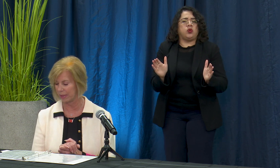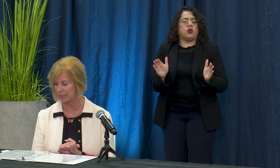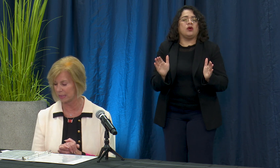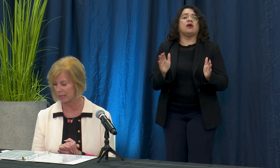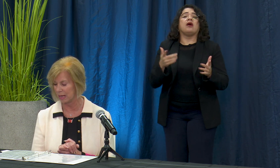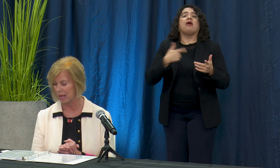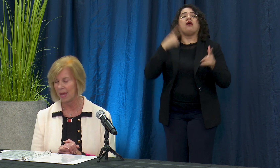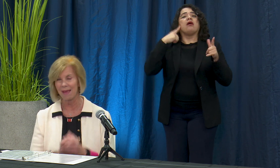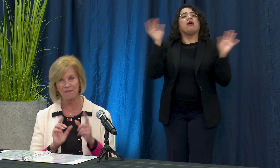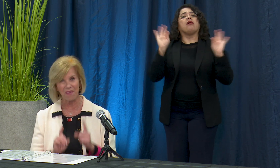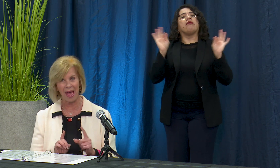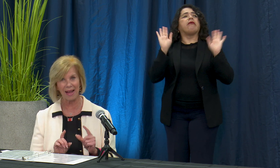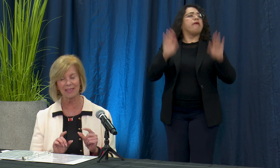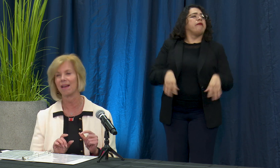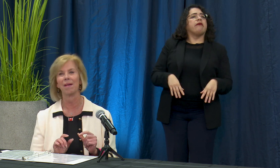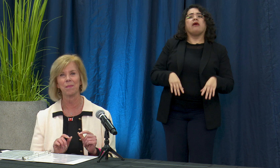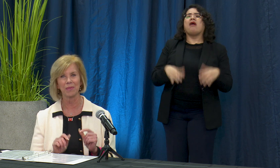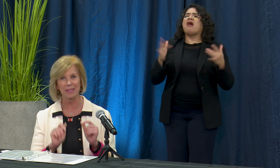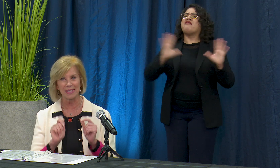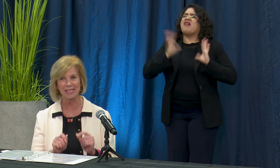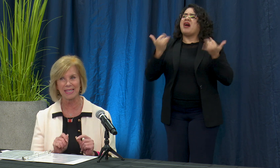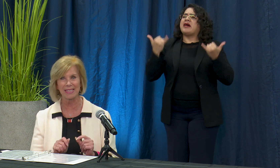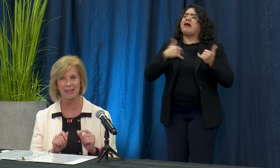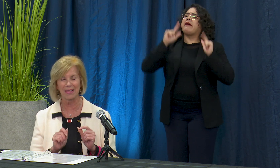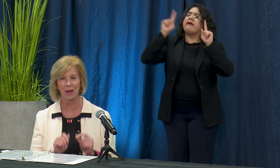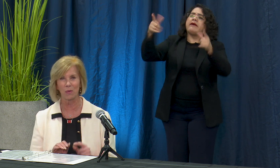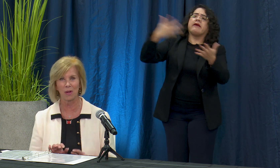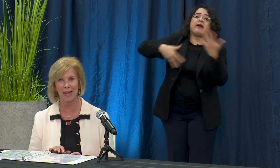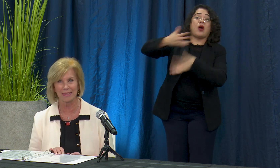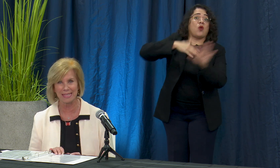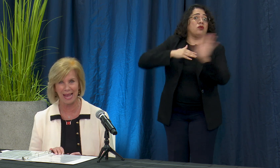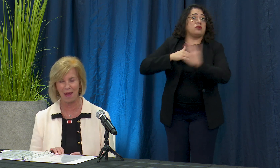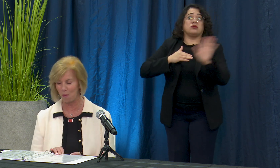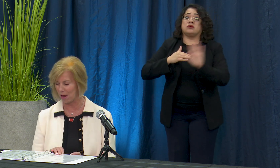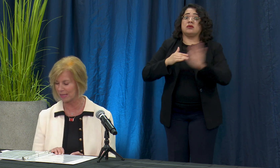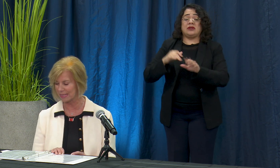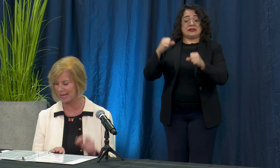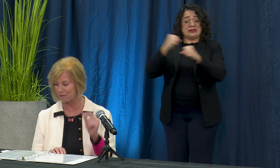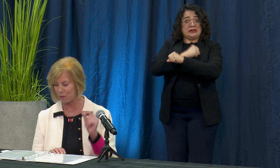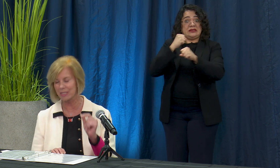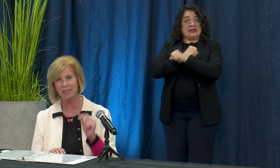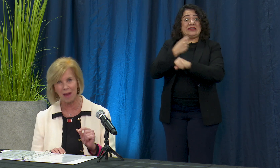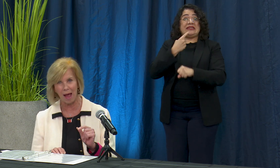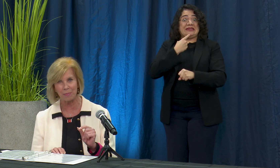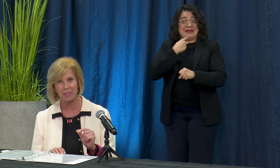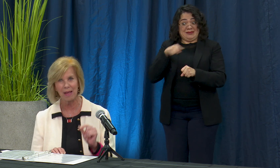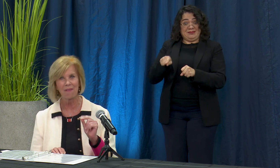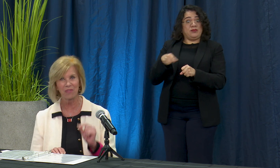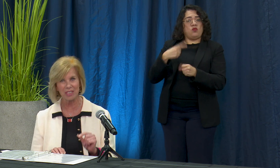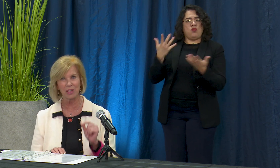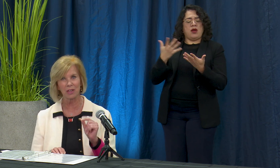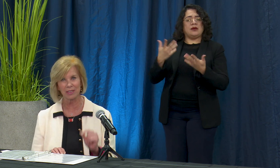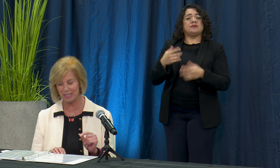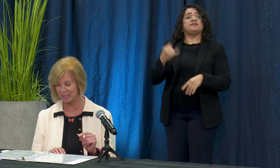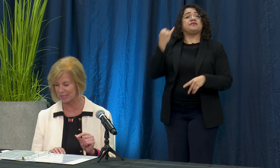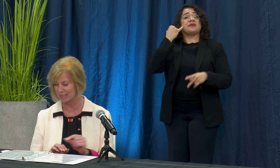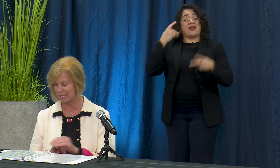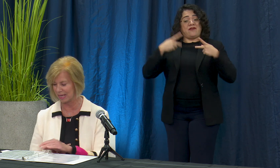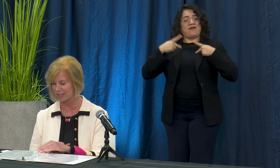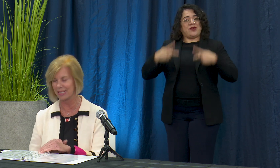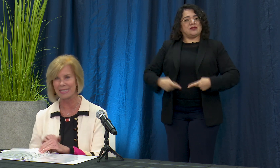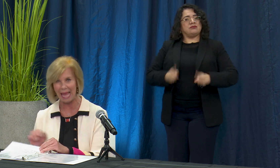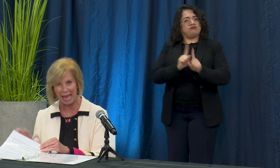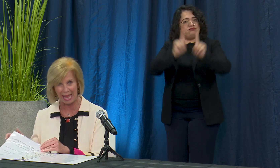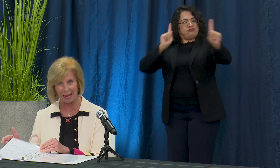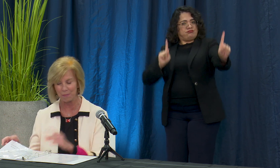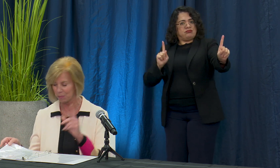become complacent. In fact, the statistic that they rolled out today was if we stopped physical